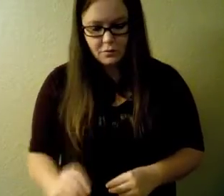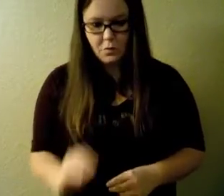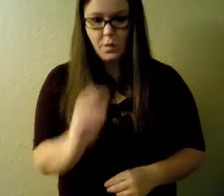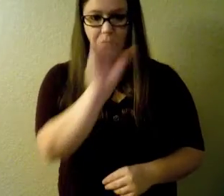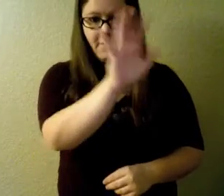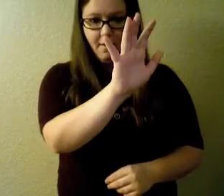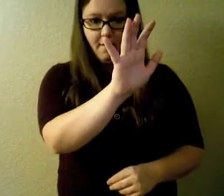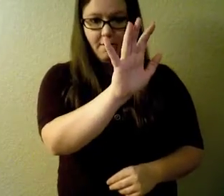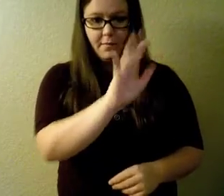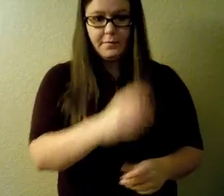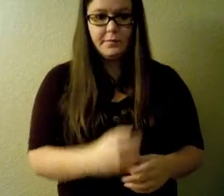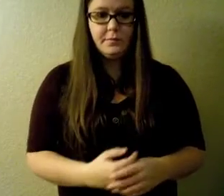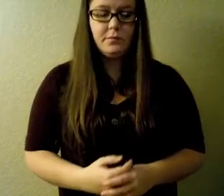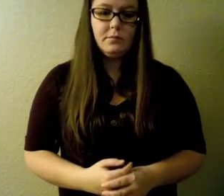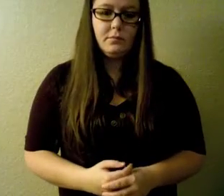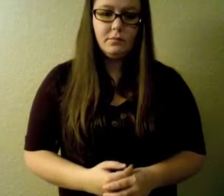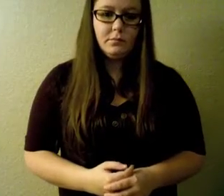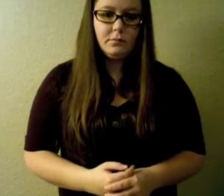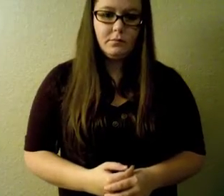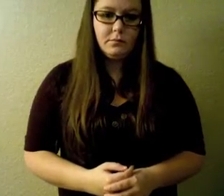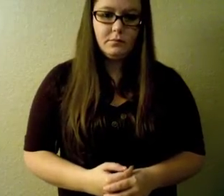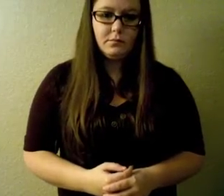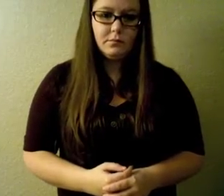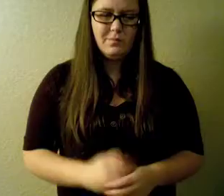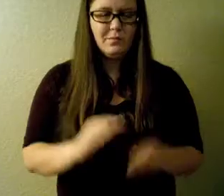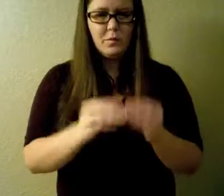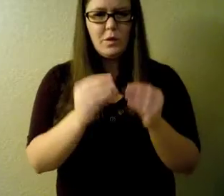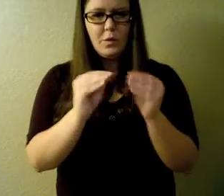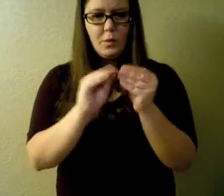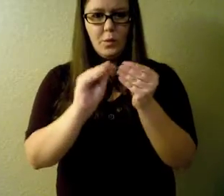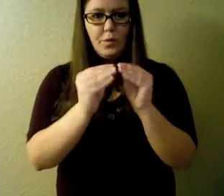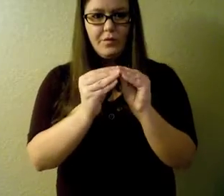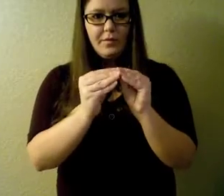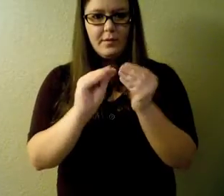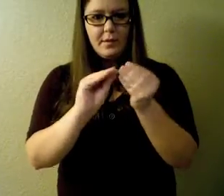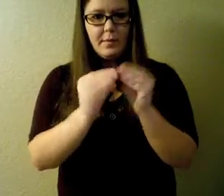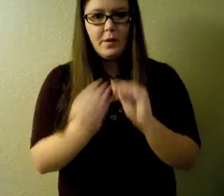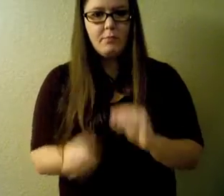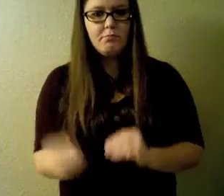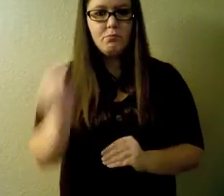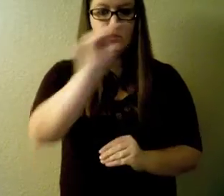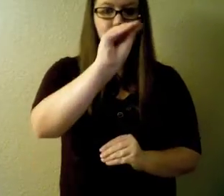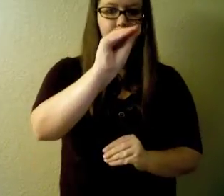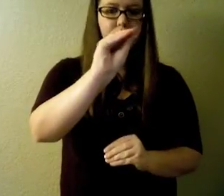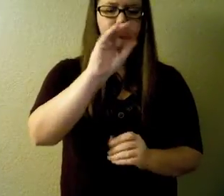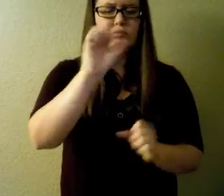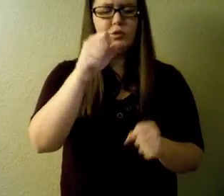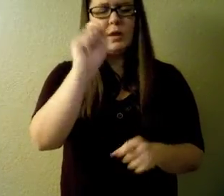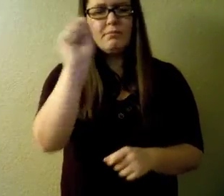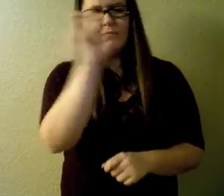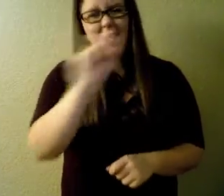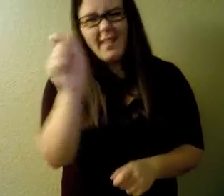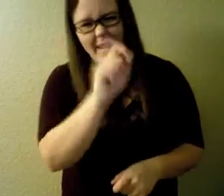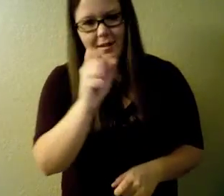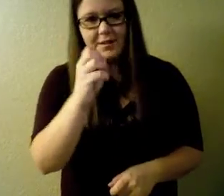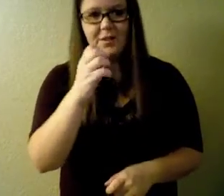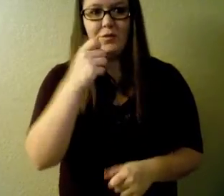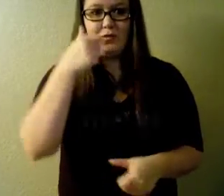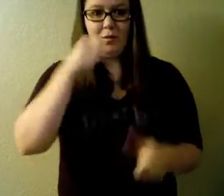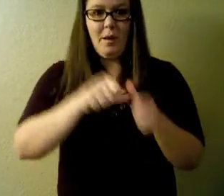out my carries so that I don't accidentally use them the next time when I go through the problem. And I'm going to put the 0 down for the placeholder because